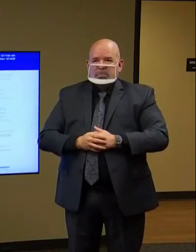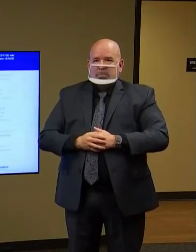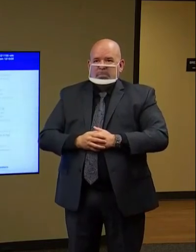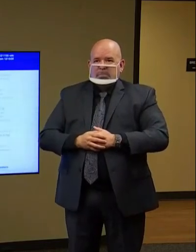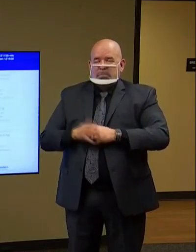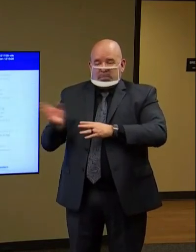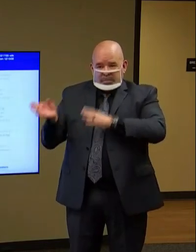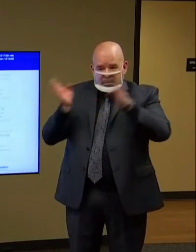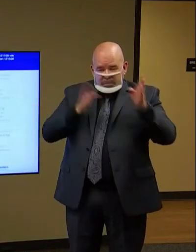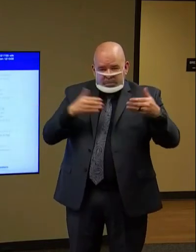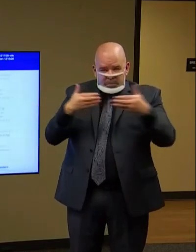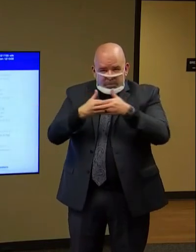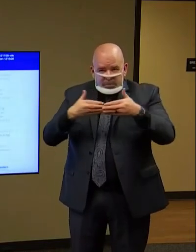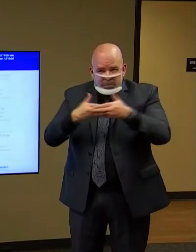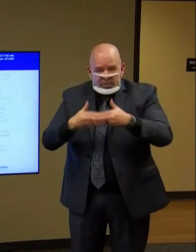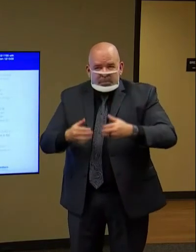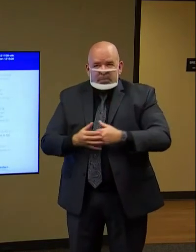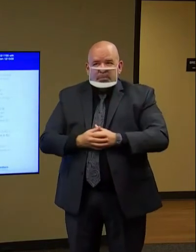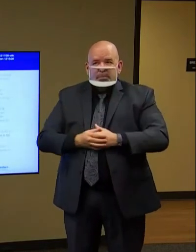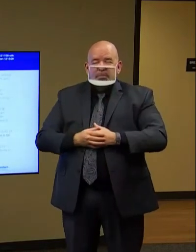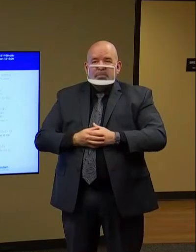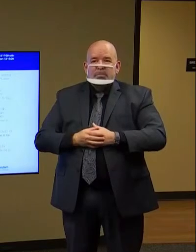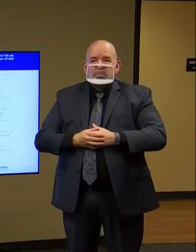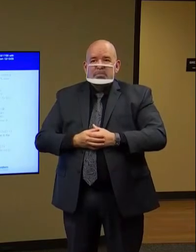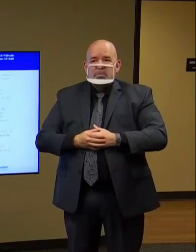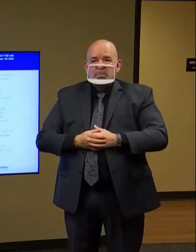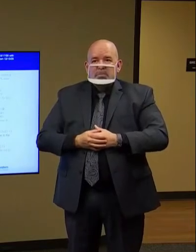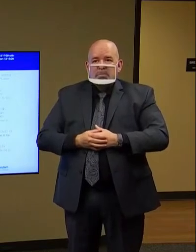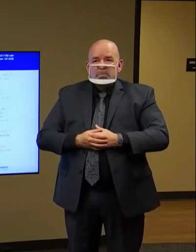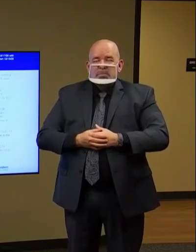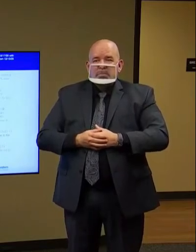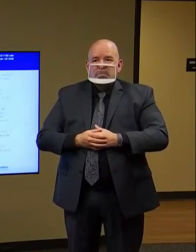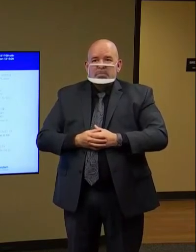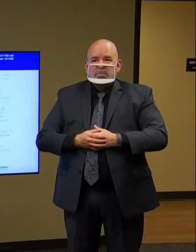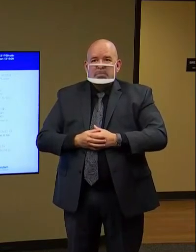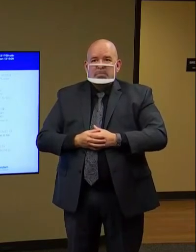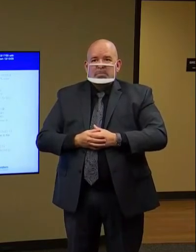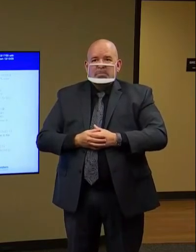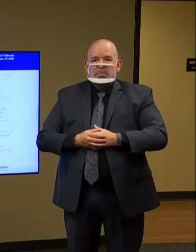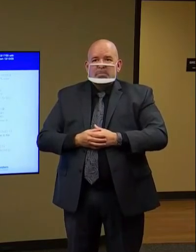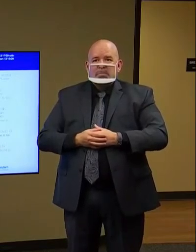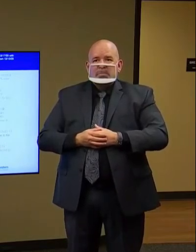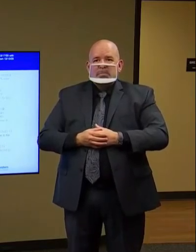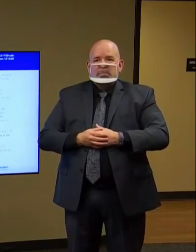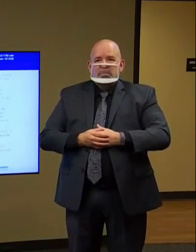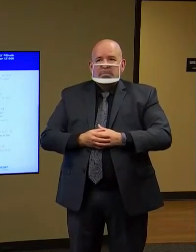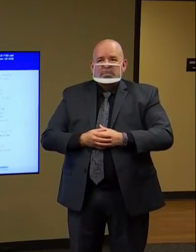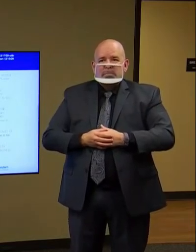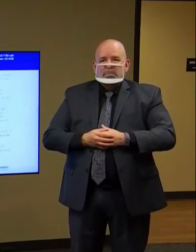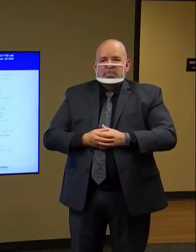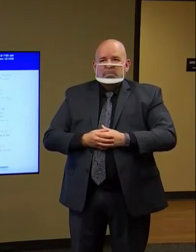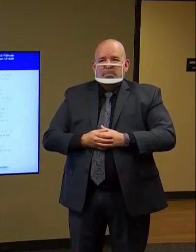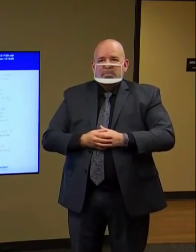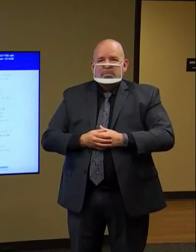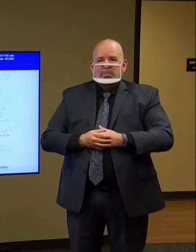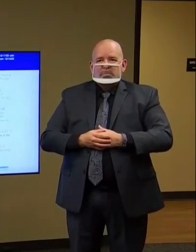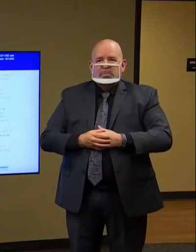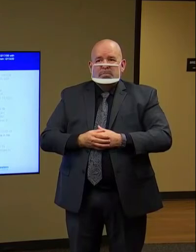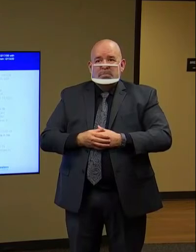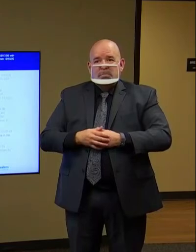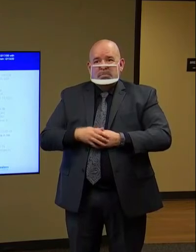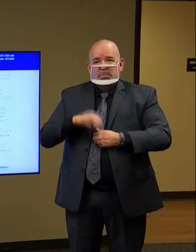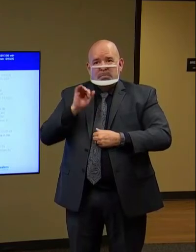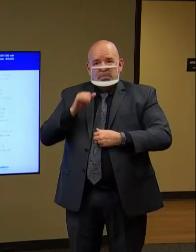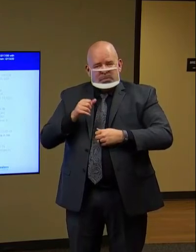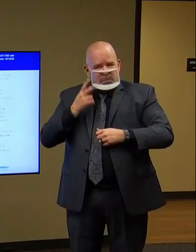slide, from UT Southwestern, that illustrates the continuing increase in the number of